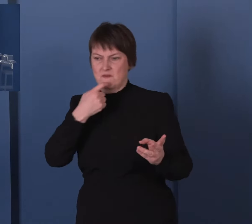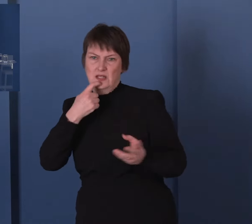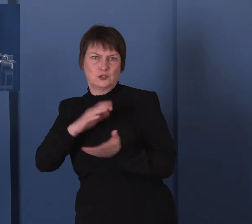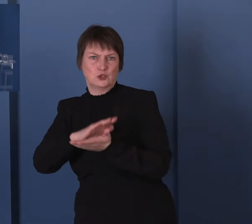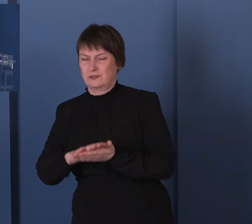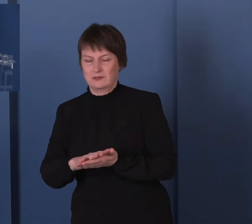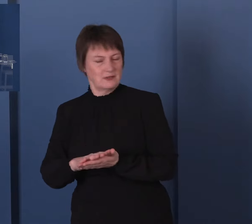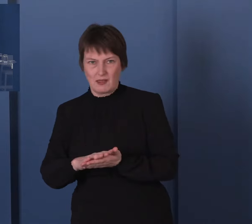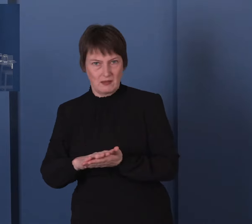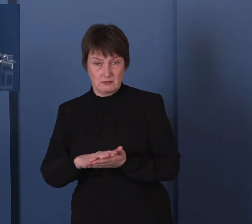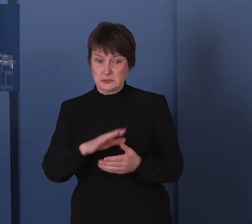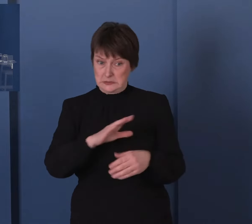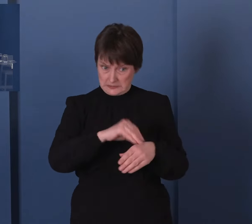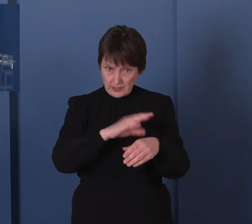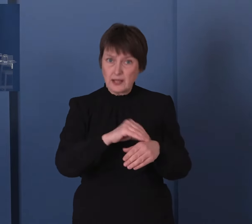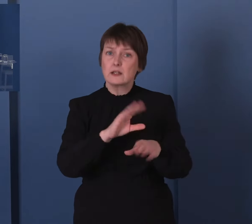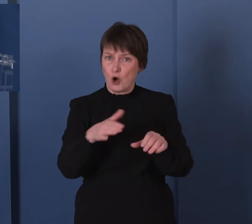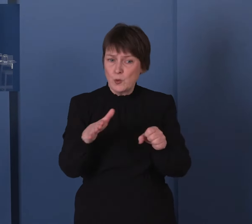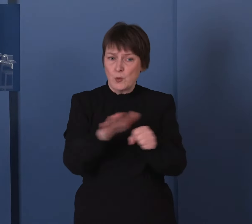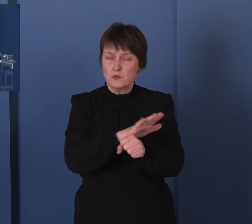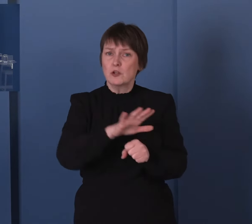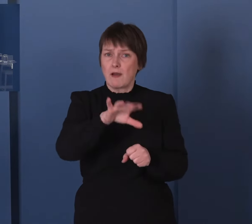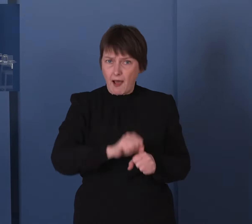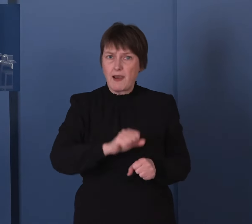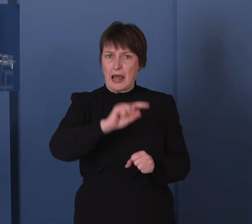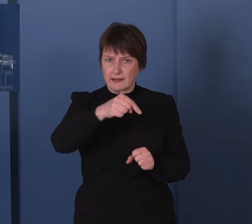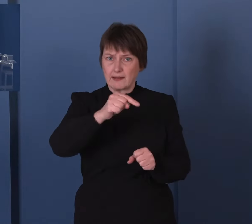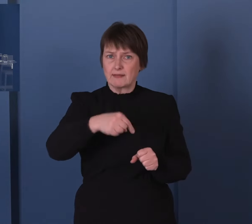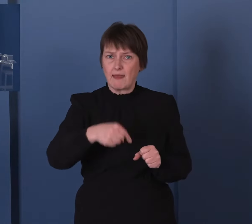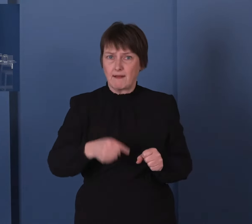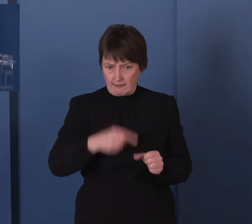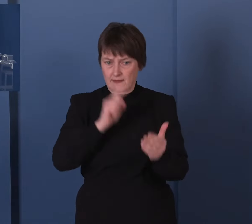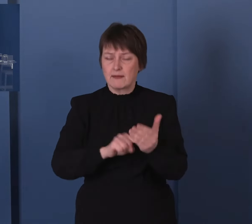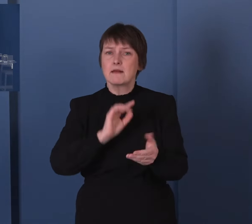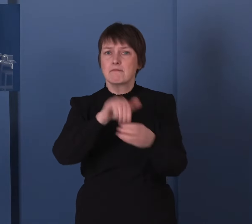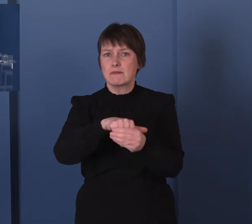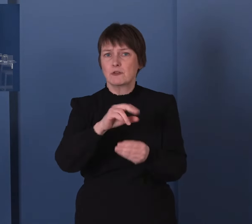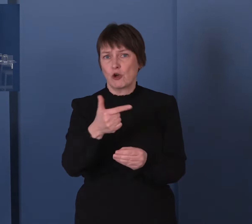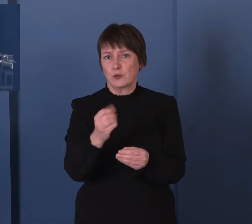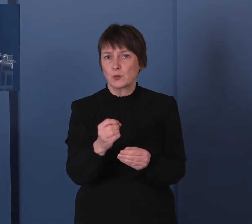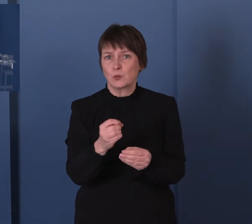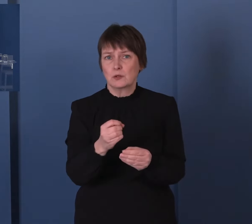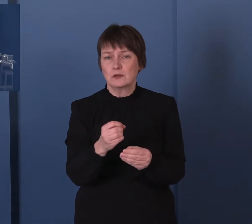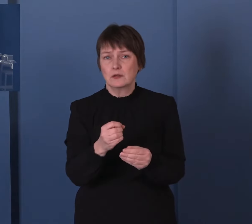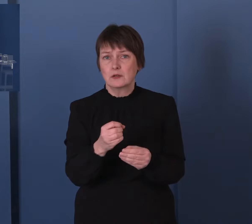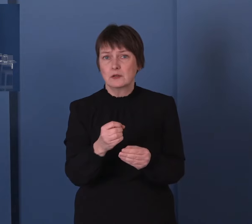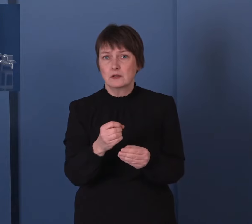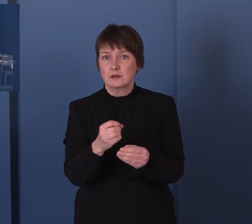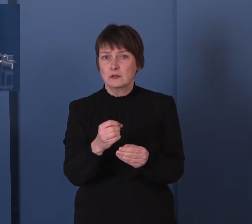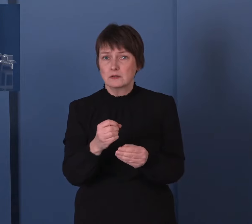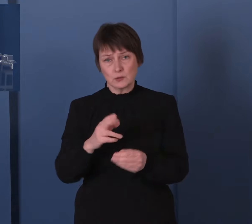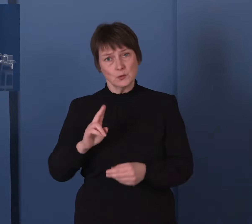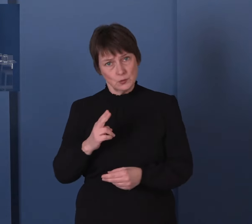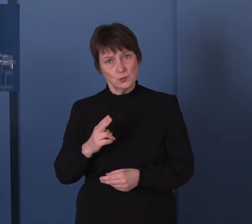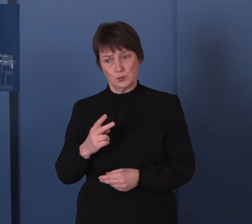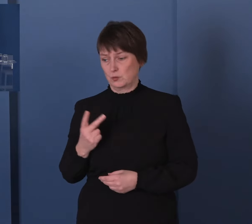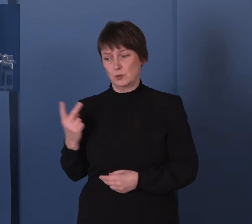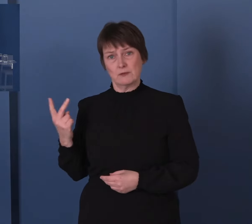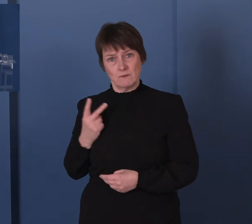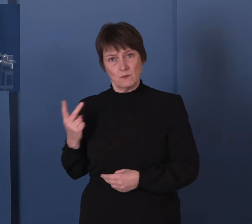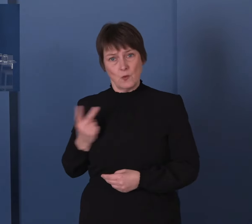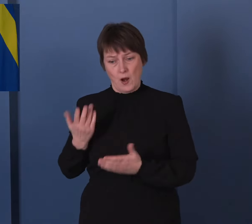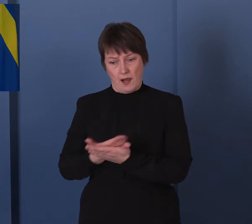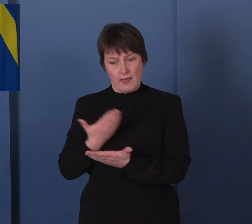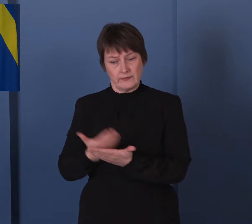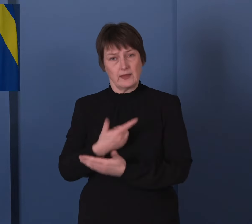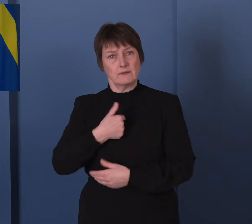also ticks all the boxes what is needed to become a member of NATO. And now we are waiting for 2 countries to ratify. It's